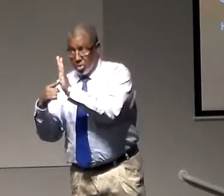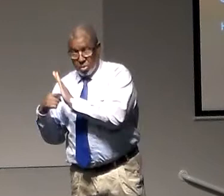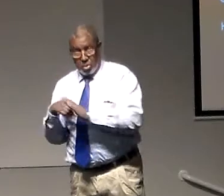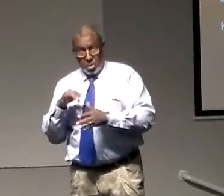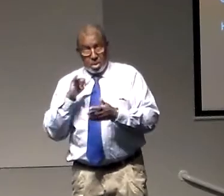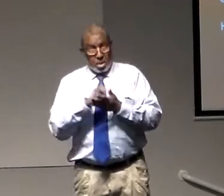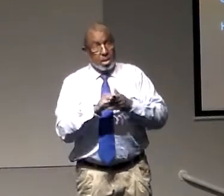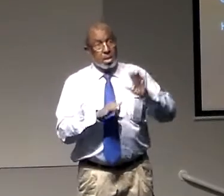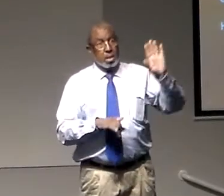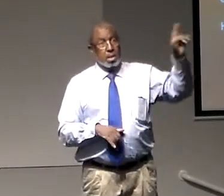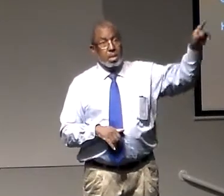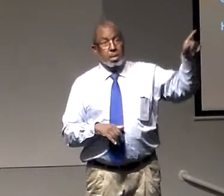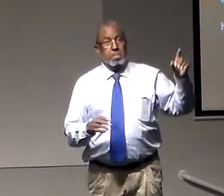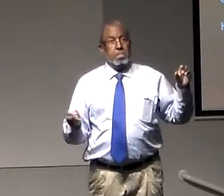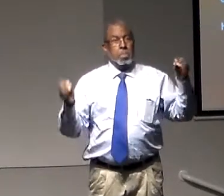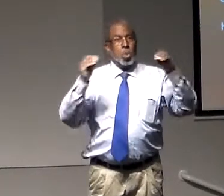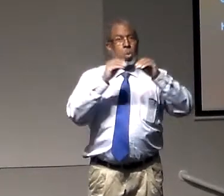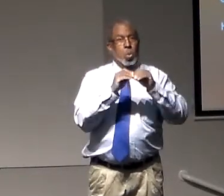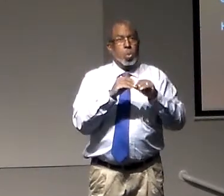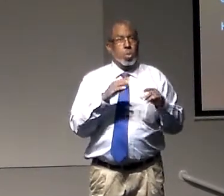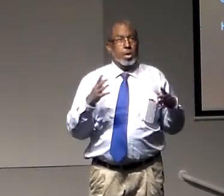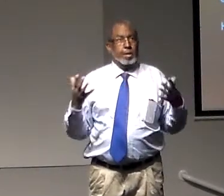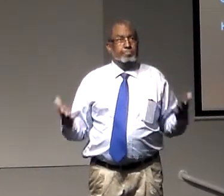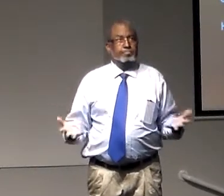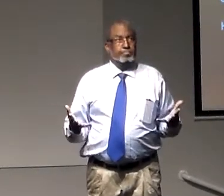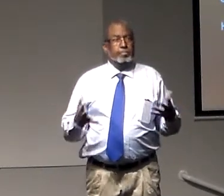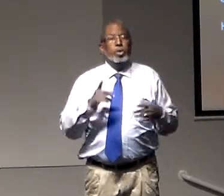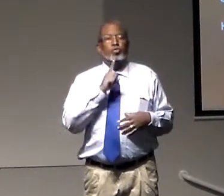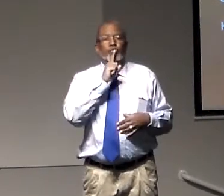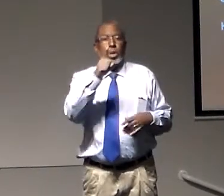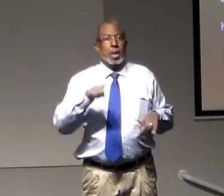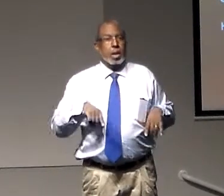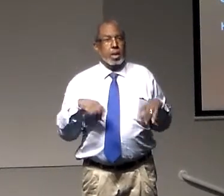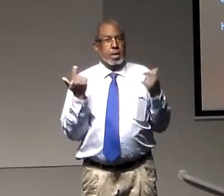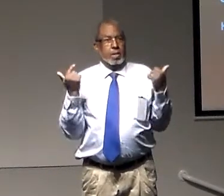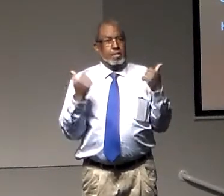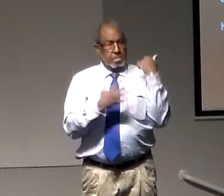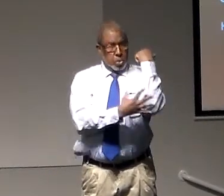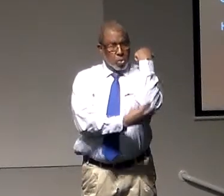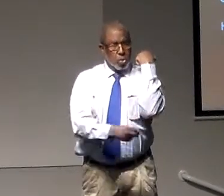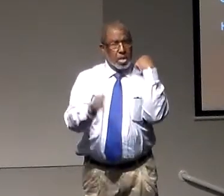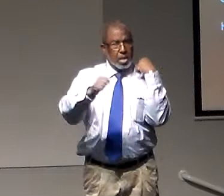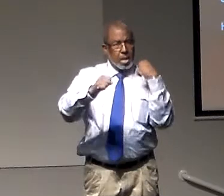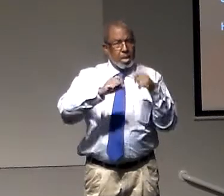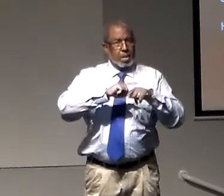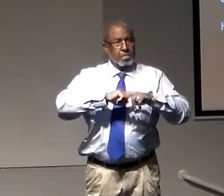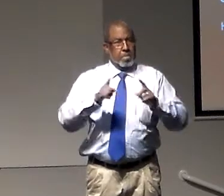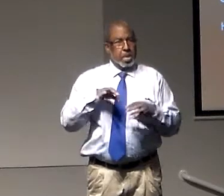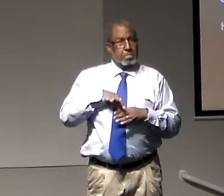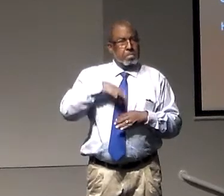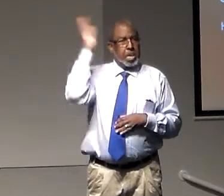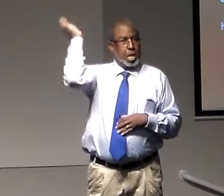show it to your families and friends. Because it's more real life poor,